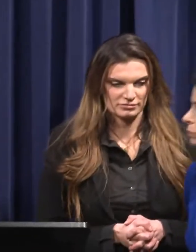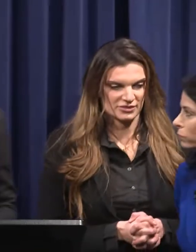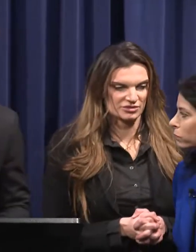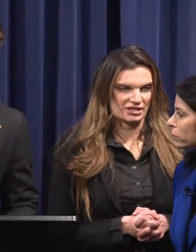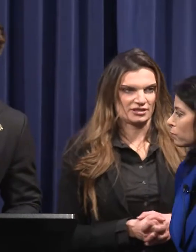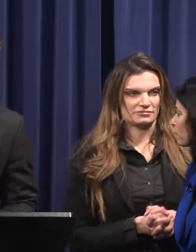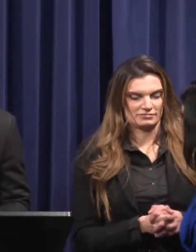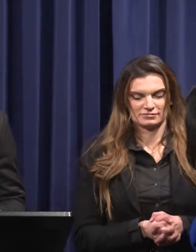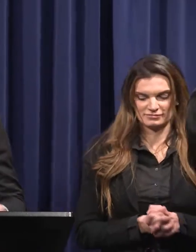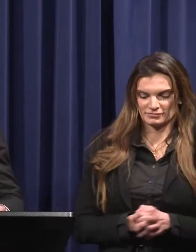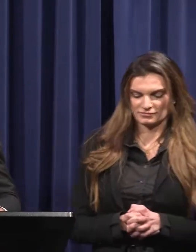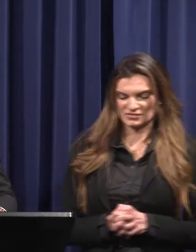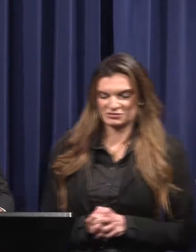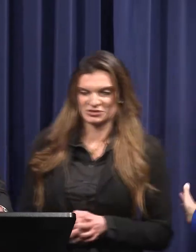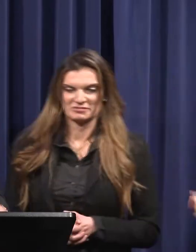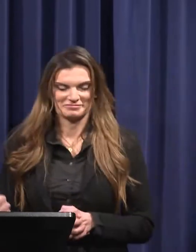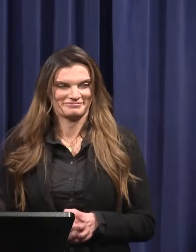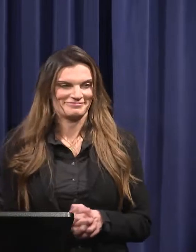specifically